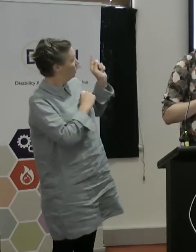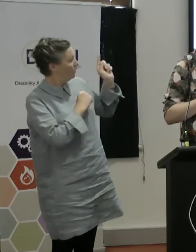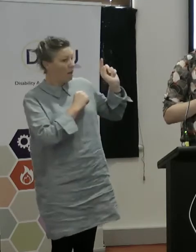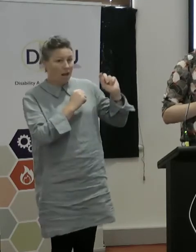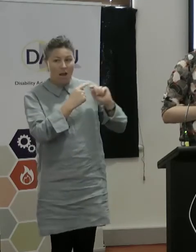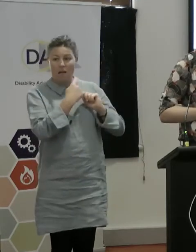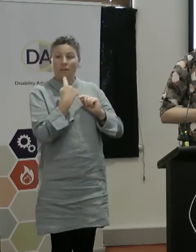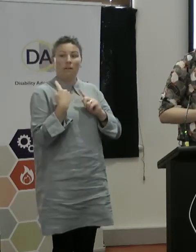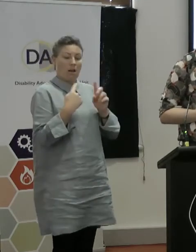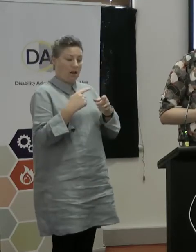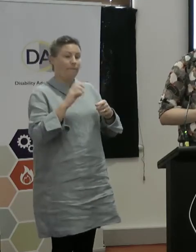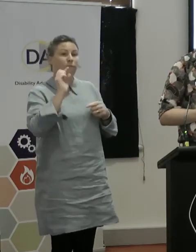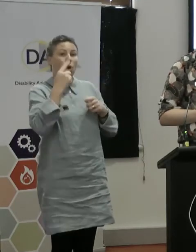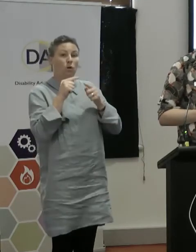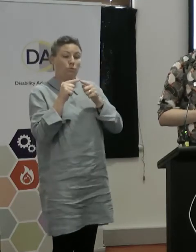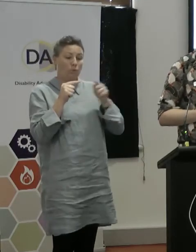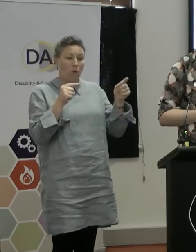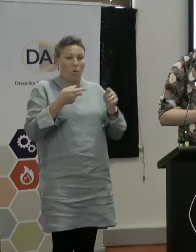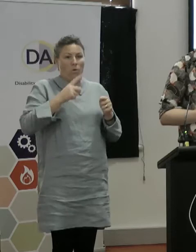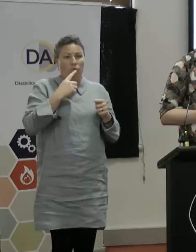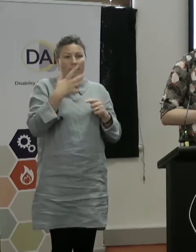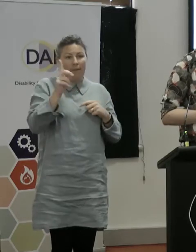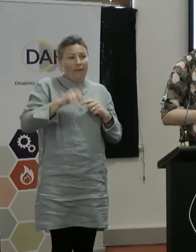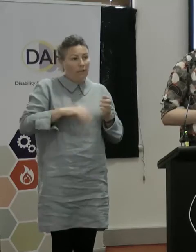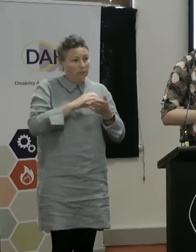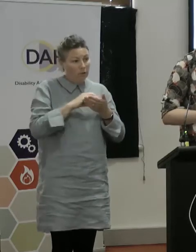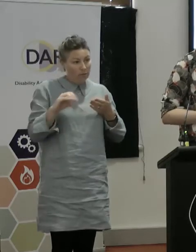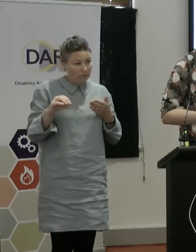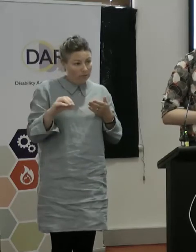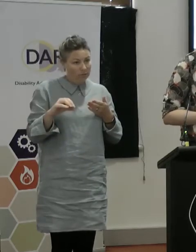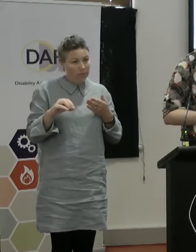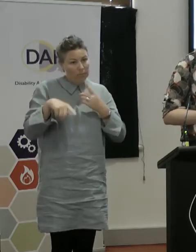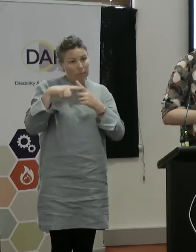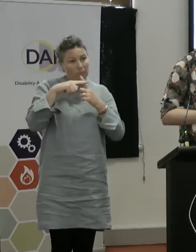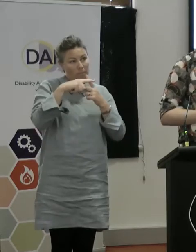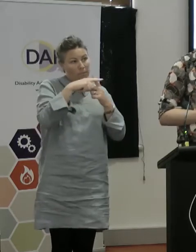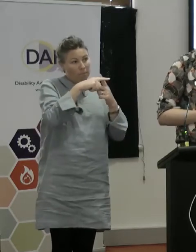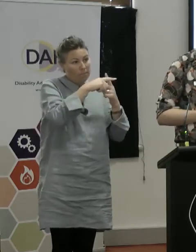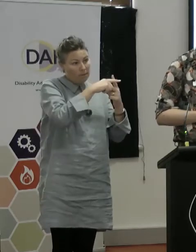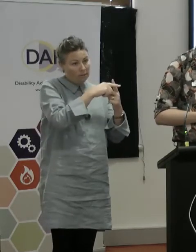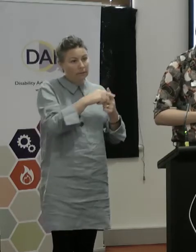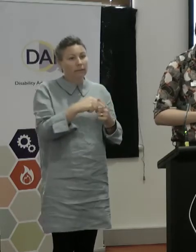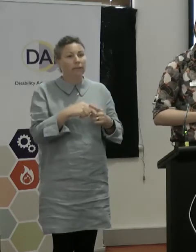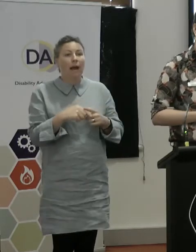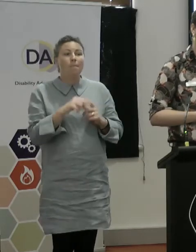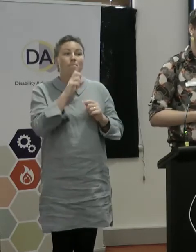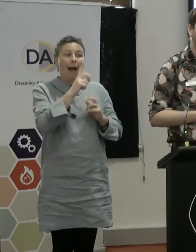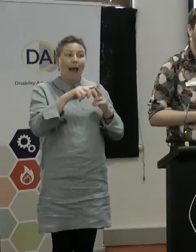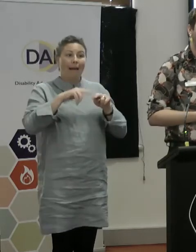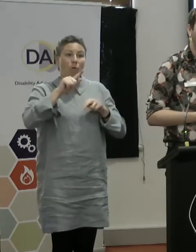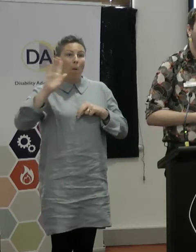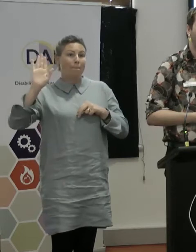That amount that you're assessed at will also take into account any prior payments that you might have received on behalf of the institution.